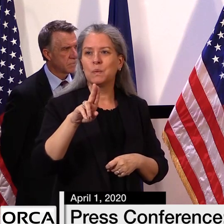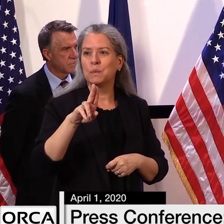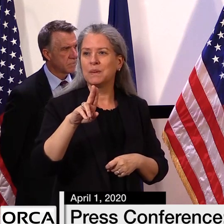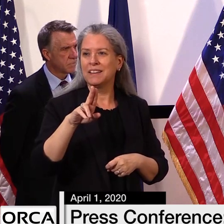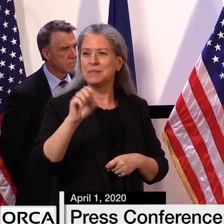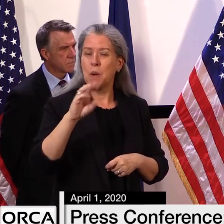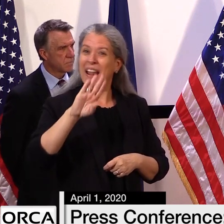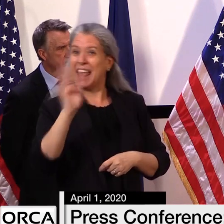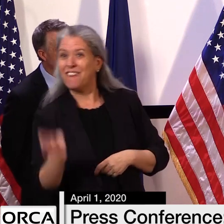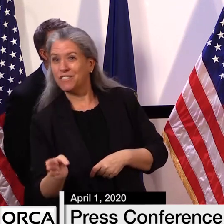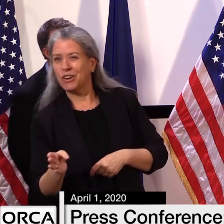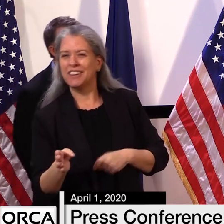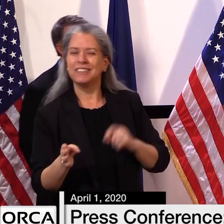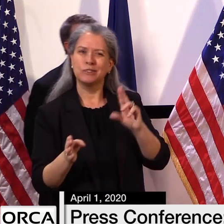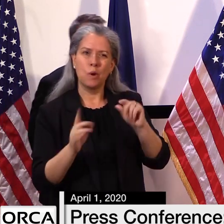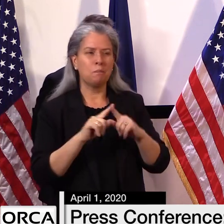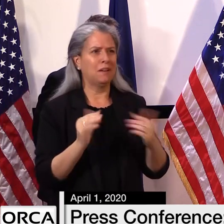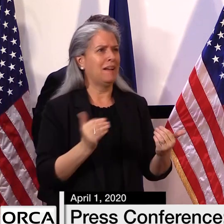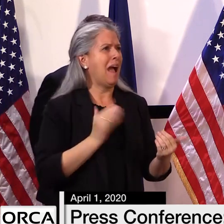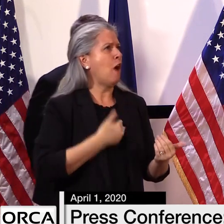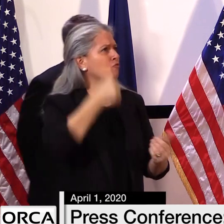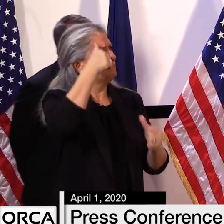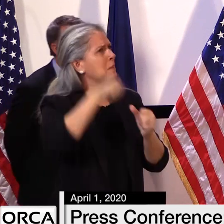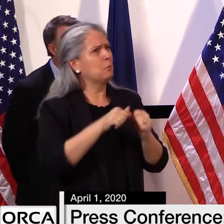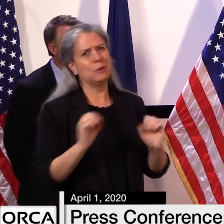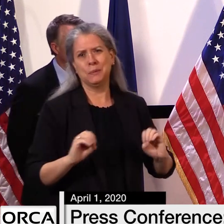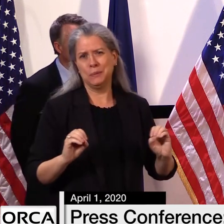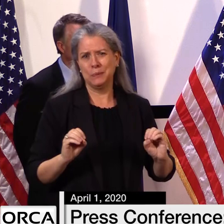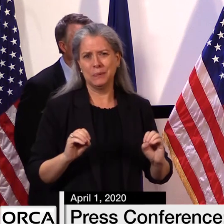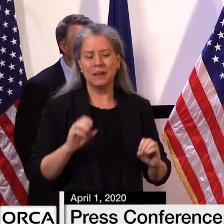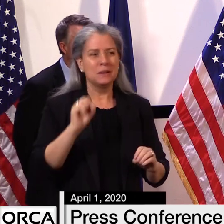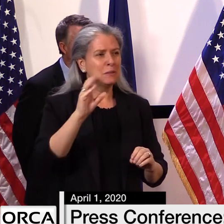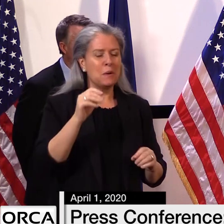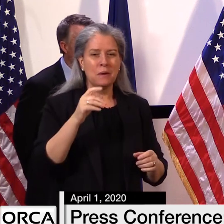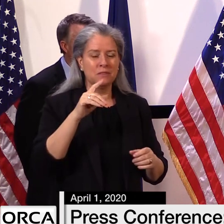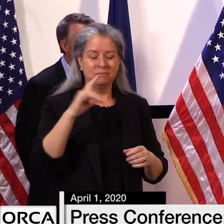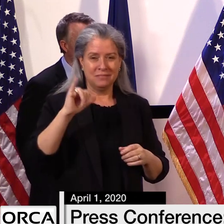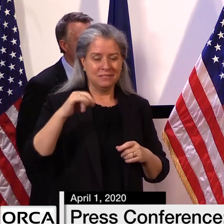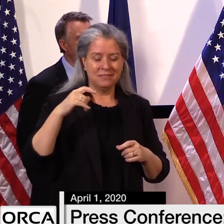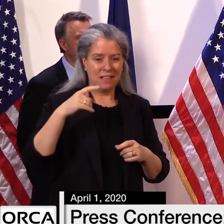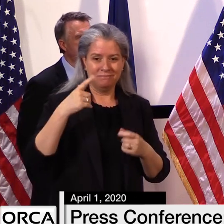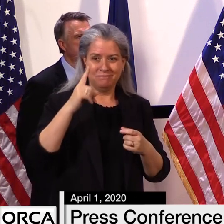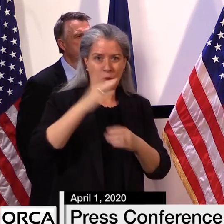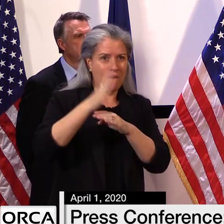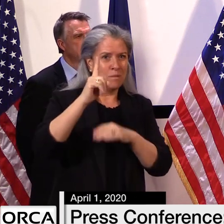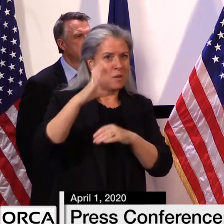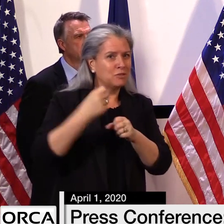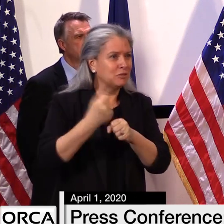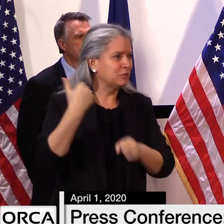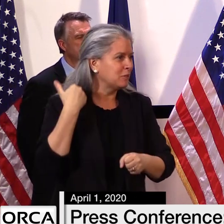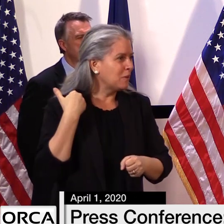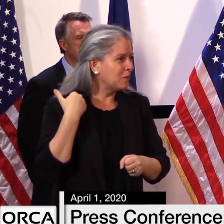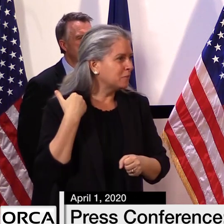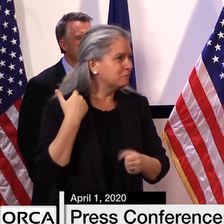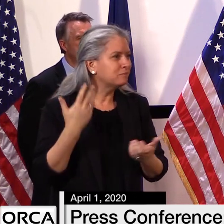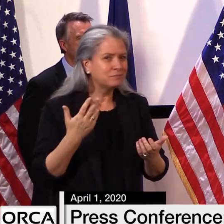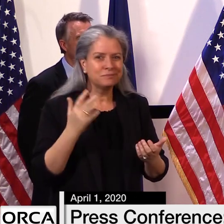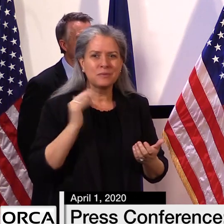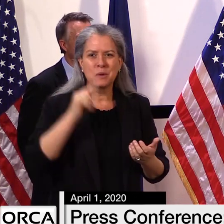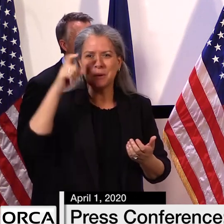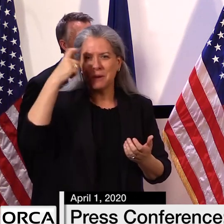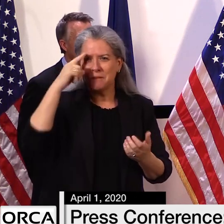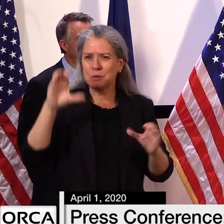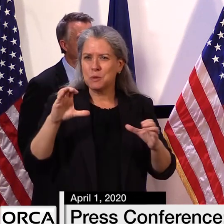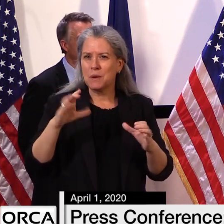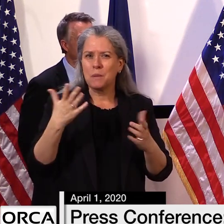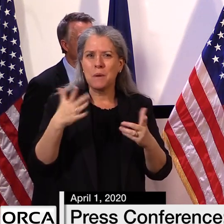years. And the state of Vermont is being mobilized to do what's required to make us safe, and that's